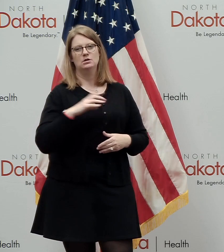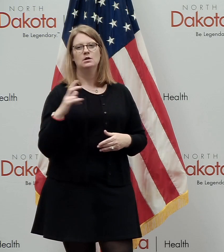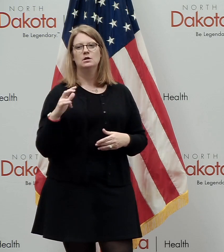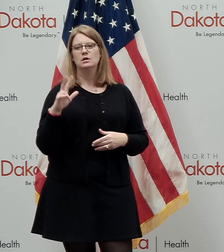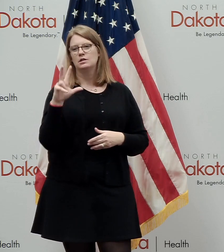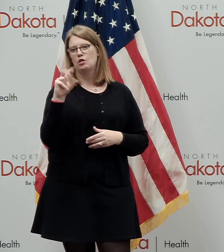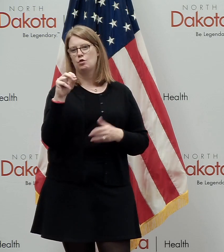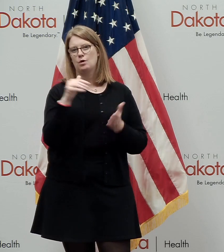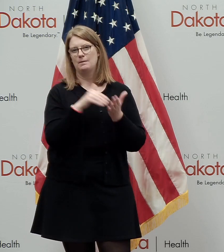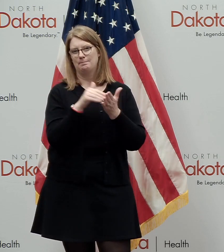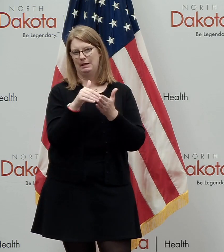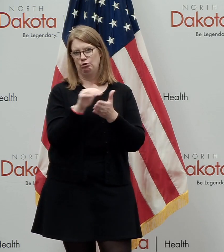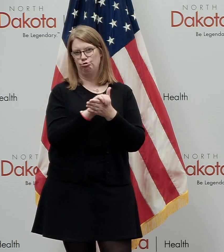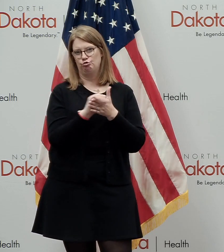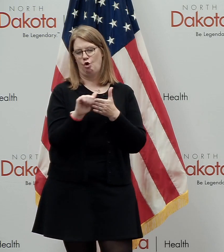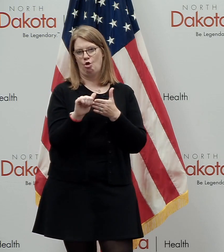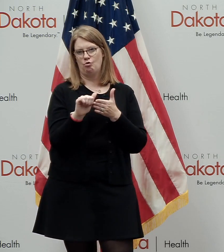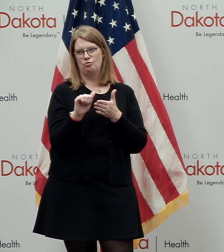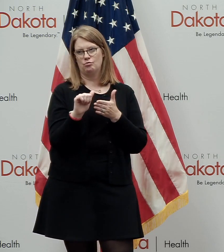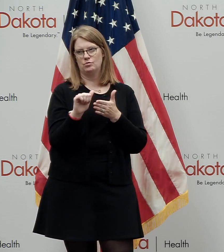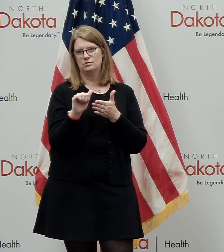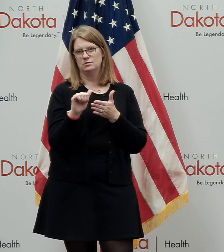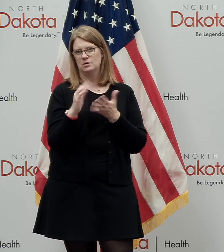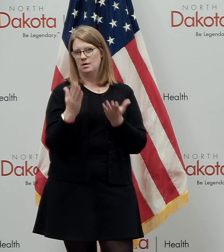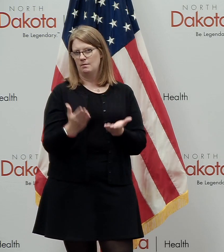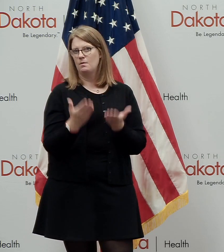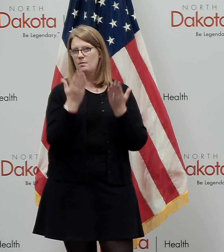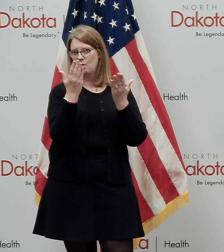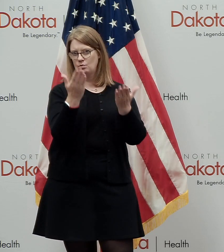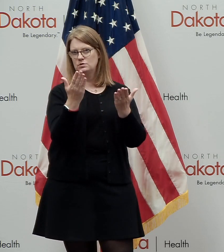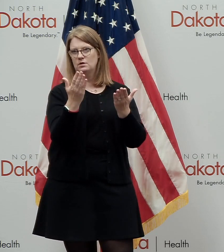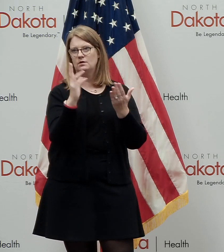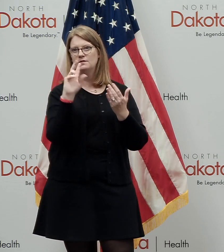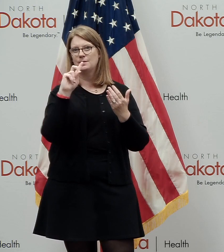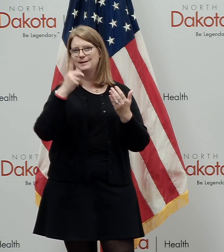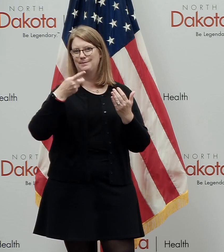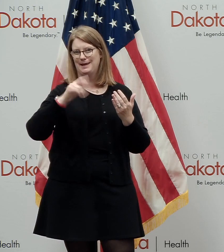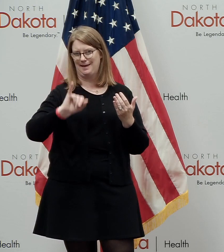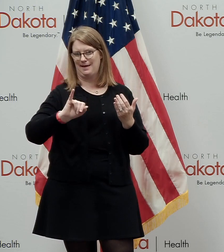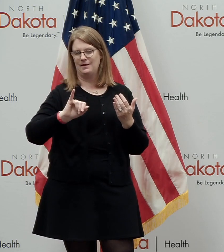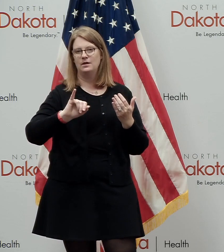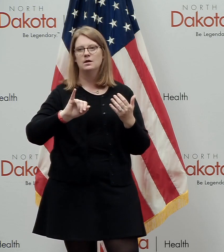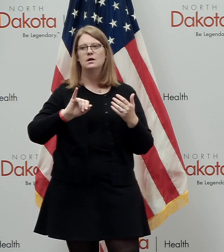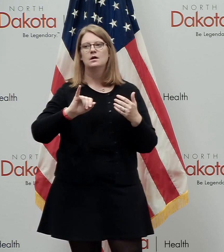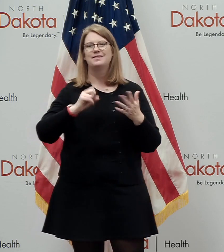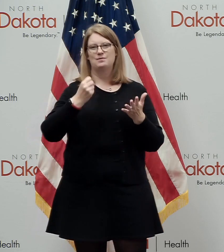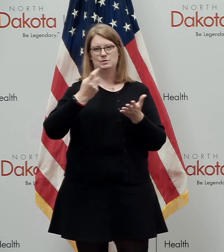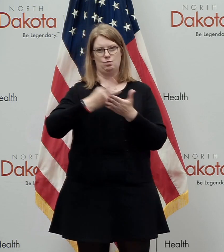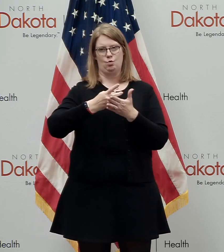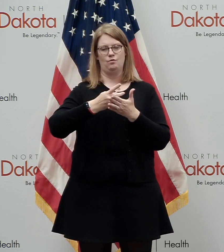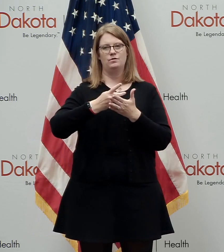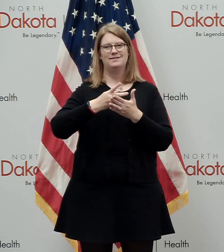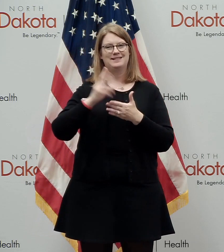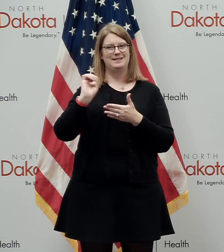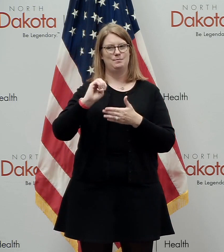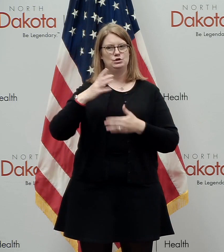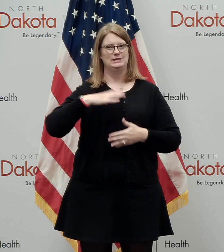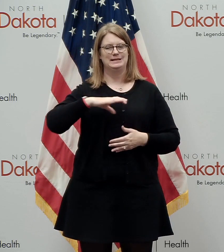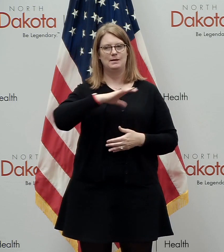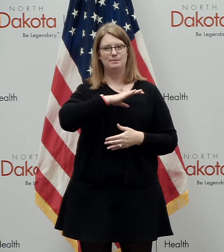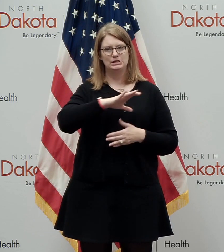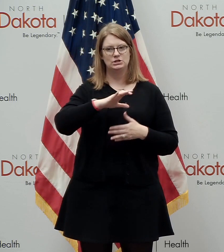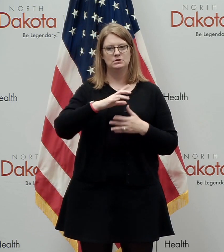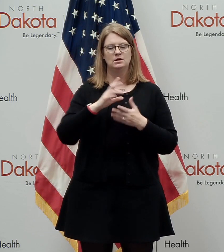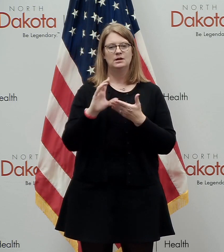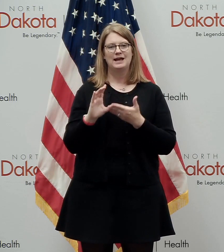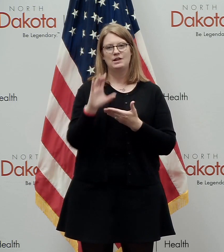$30 million proposal from DPI that was approved this morning at the Emergency Commission. It'll go forward